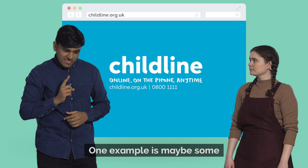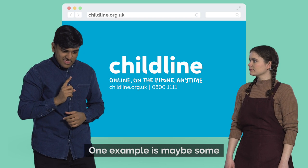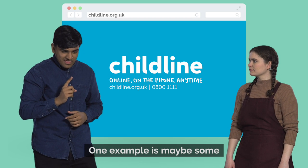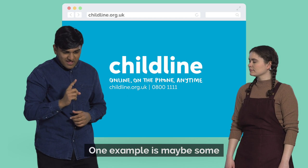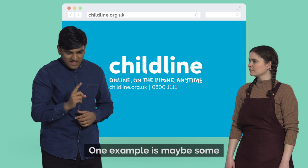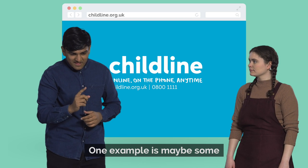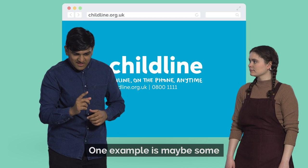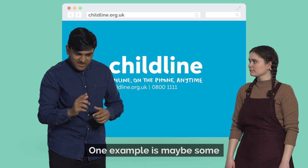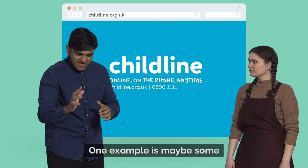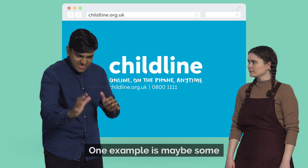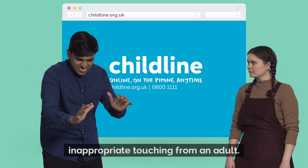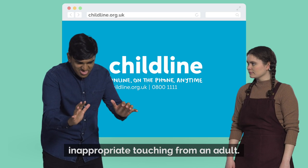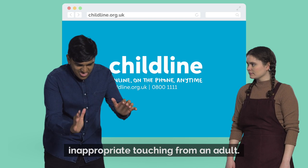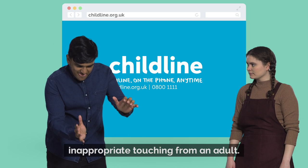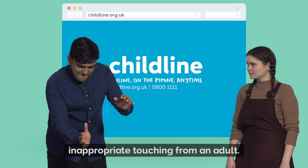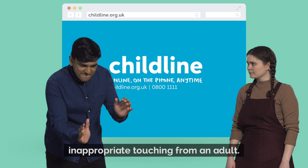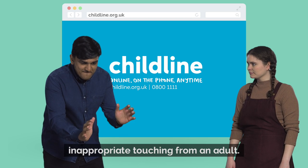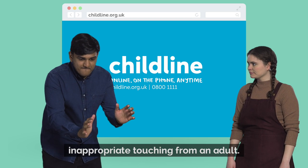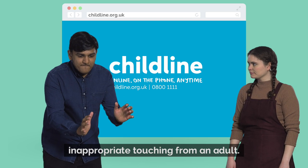One example is maybe some inappropriate touching from an adult.